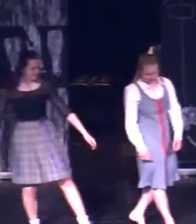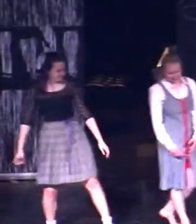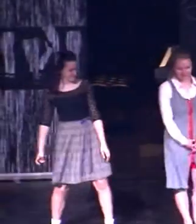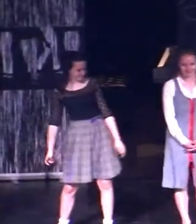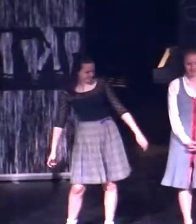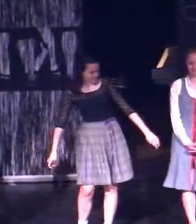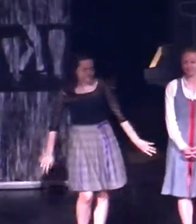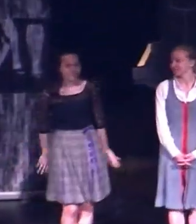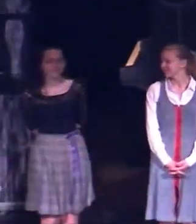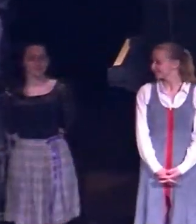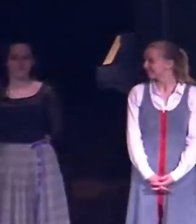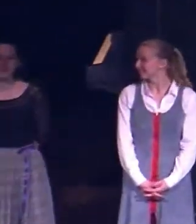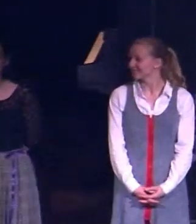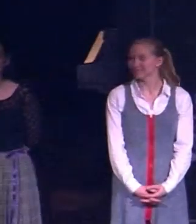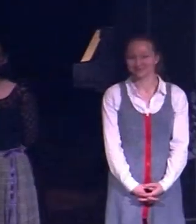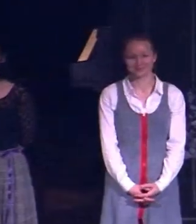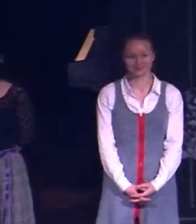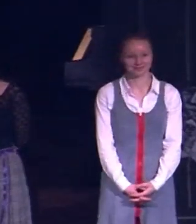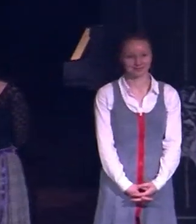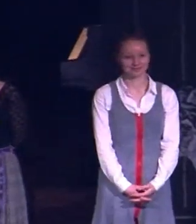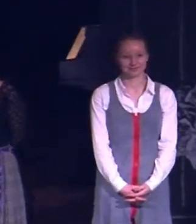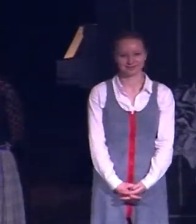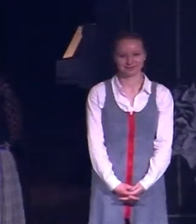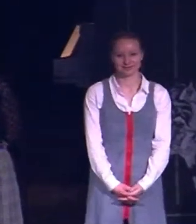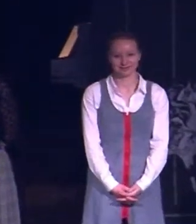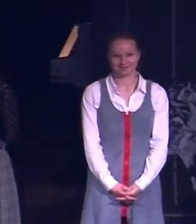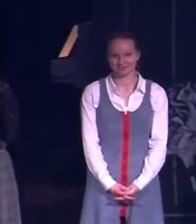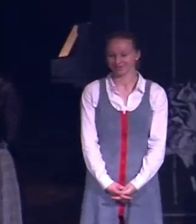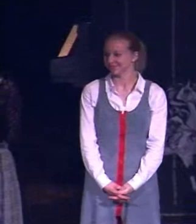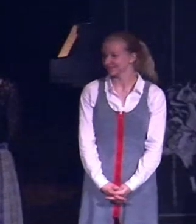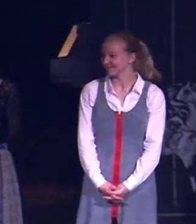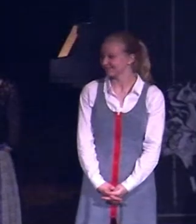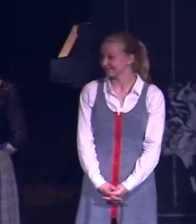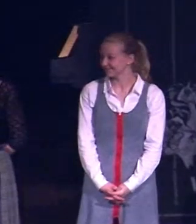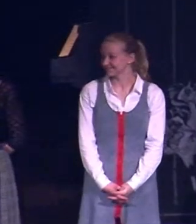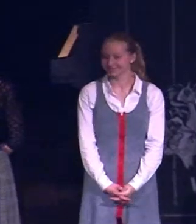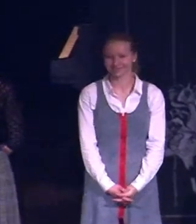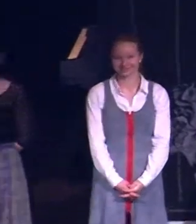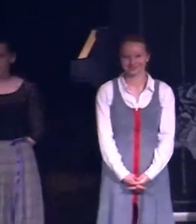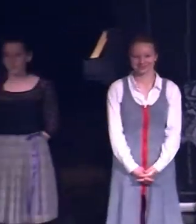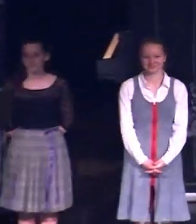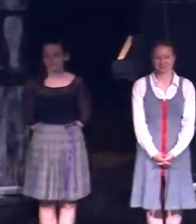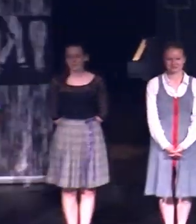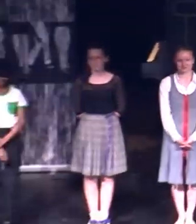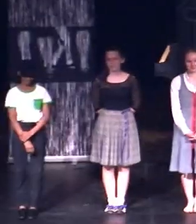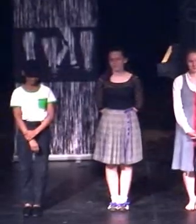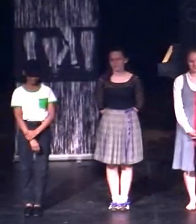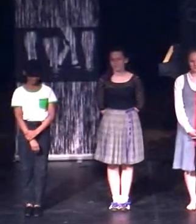First, we have Nadia Sneed.